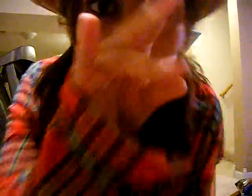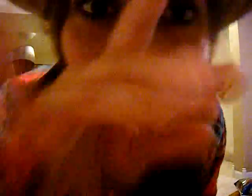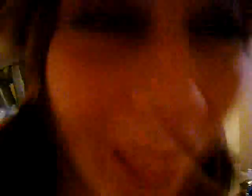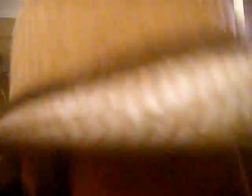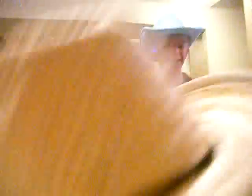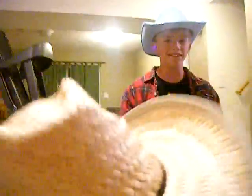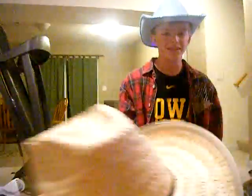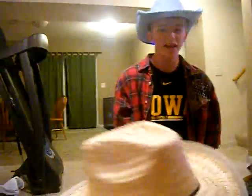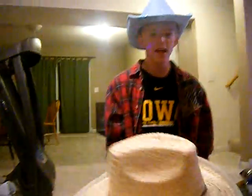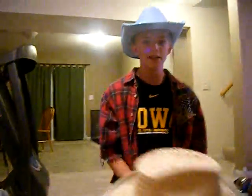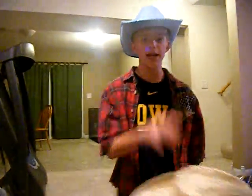turkey